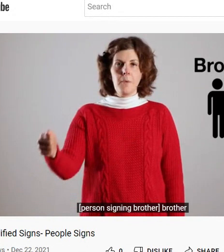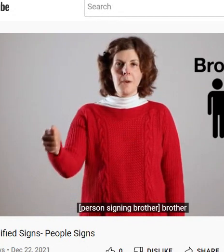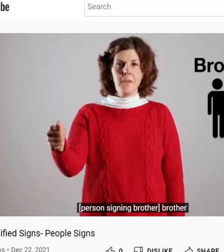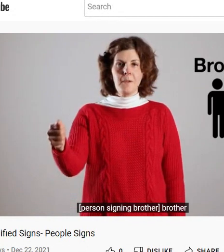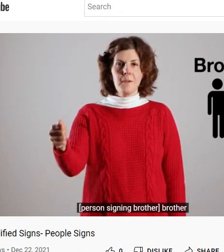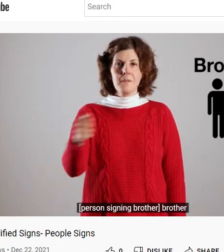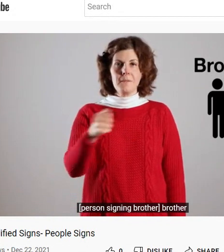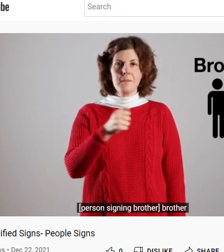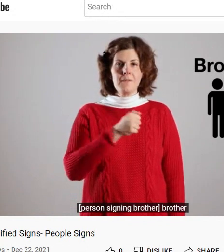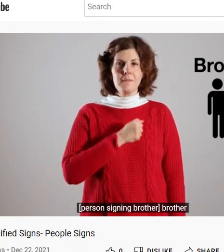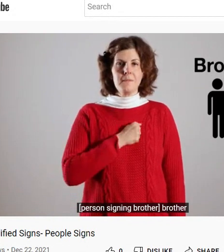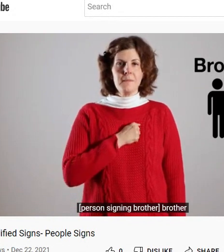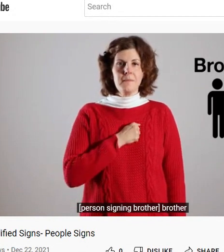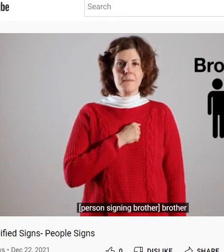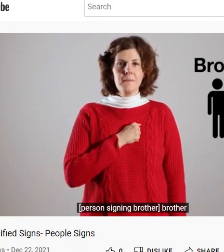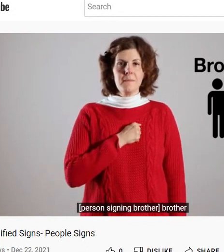Brother.